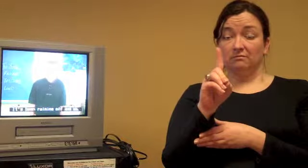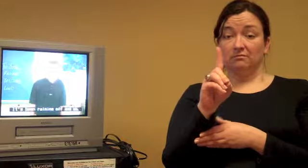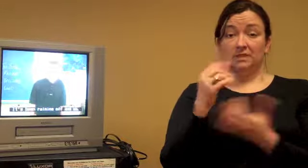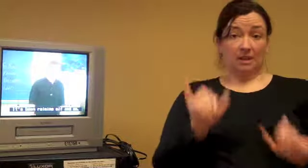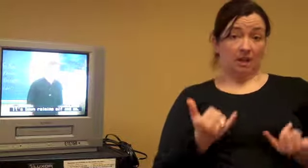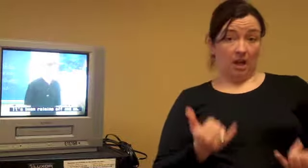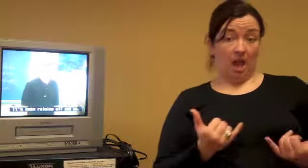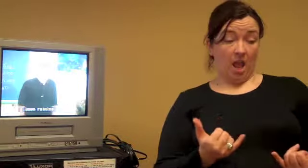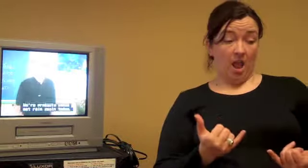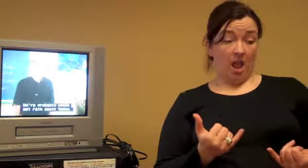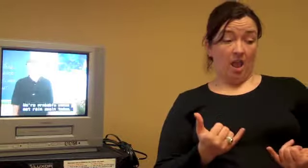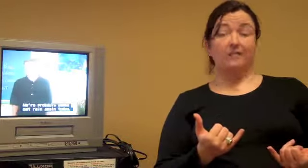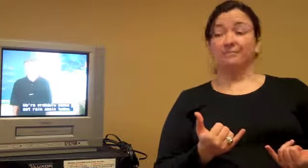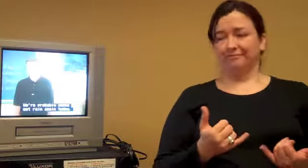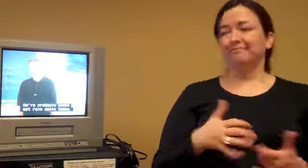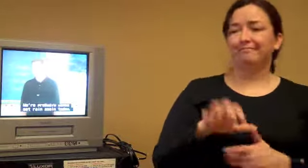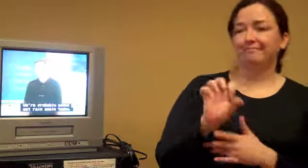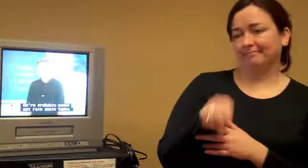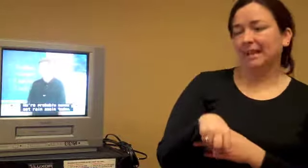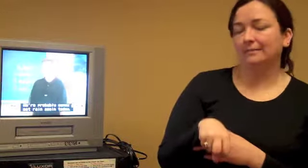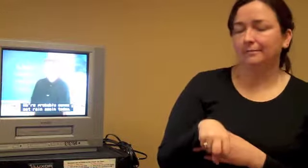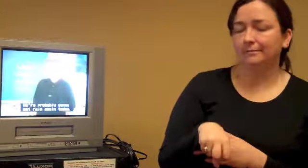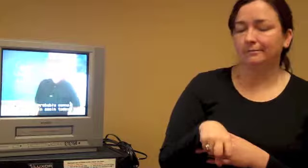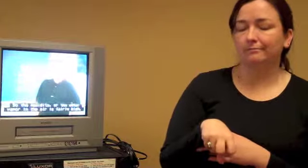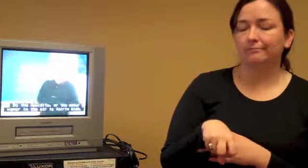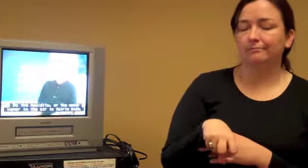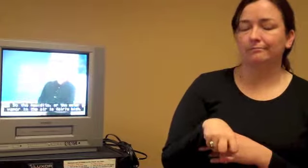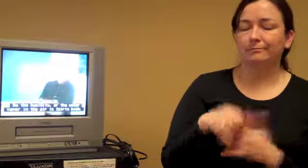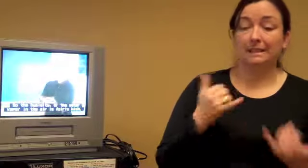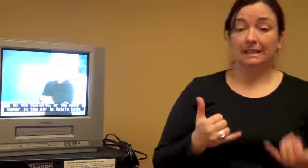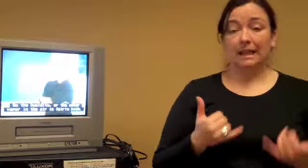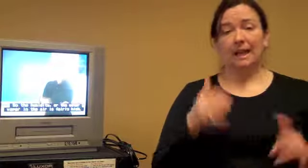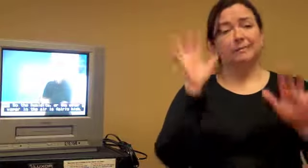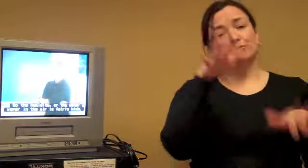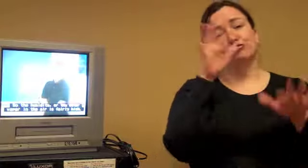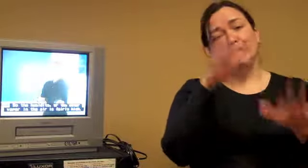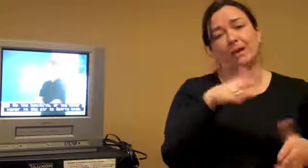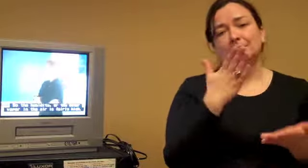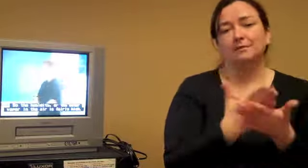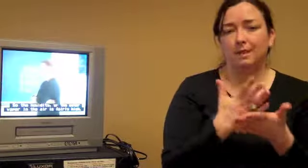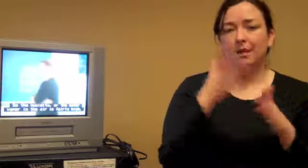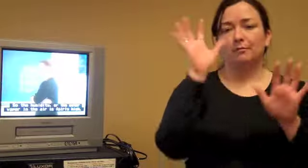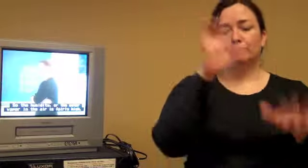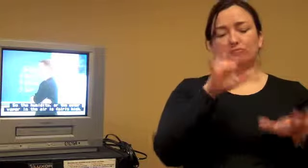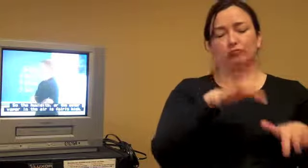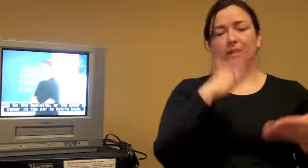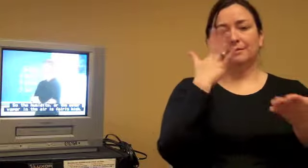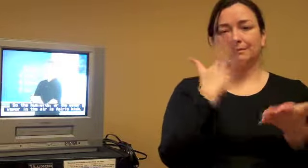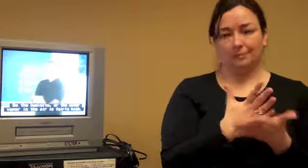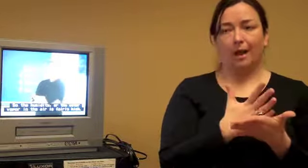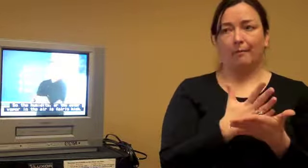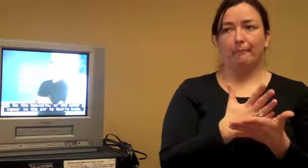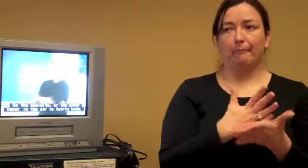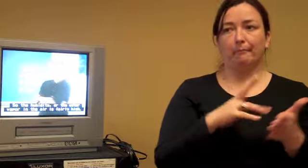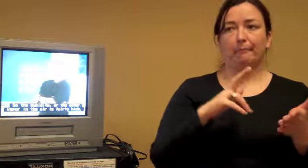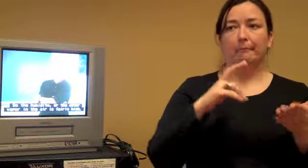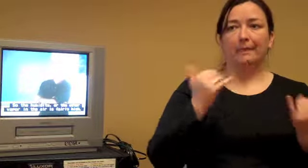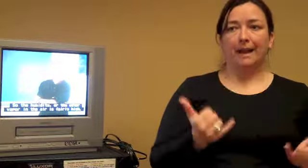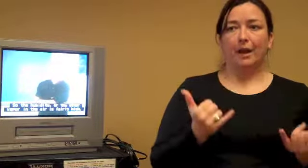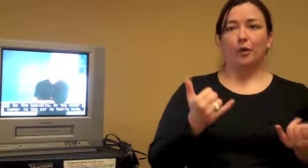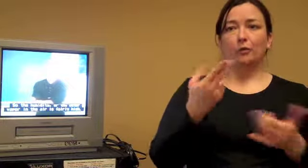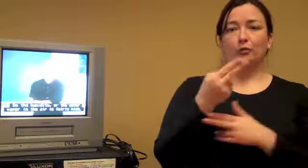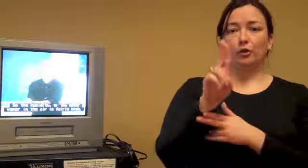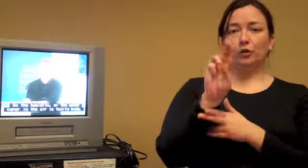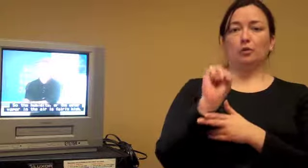It's been raining off and on. We're probably going to get rain again today. So the humidity water vapor in the air is fairly